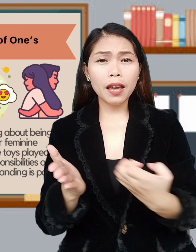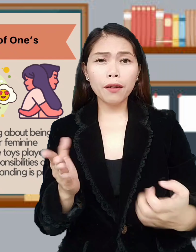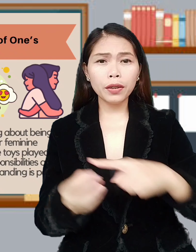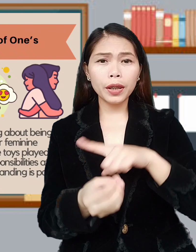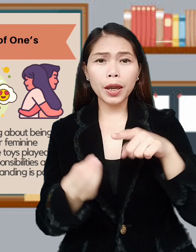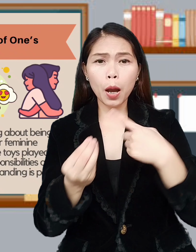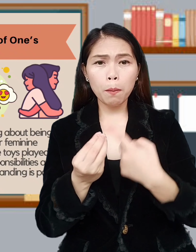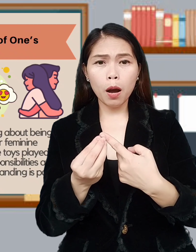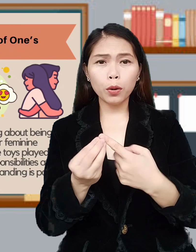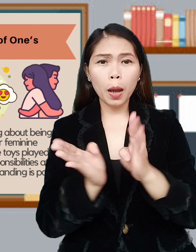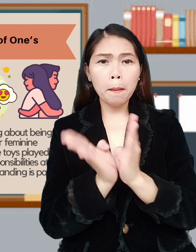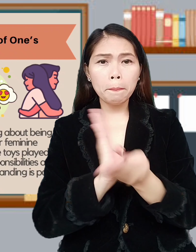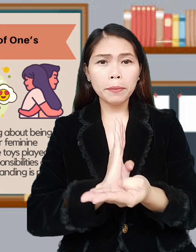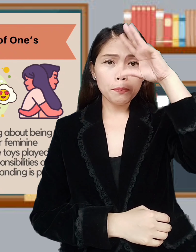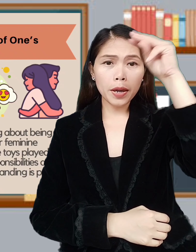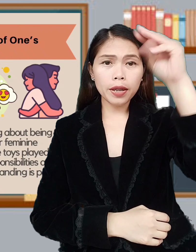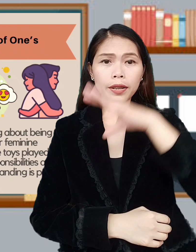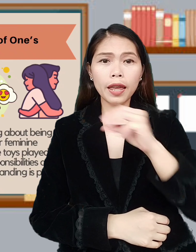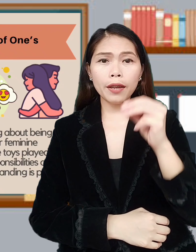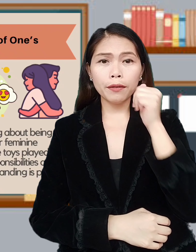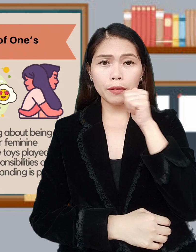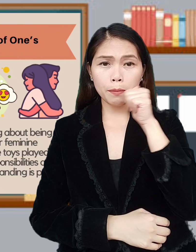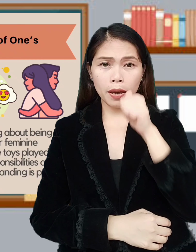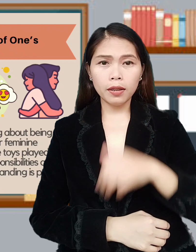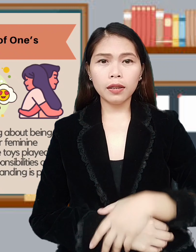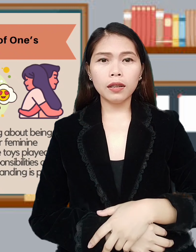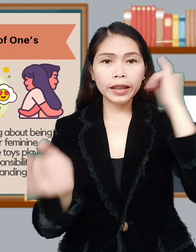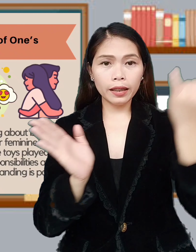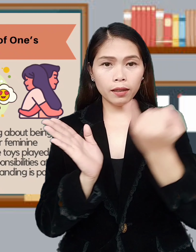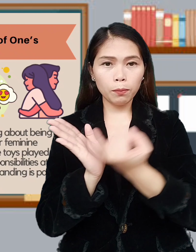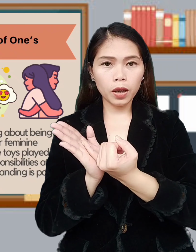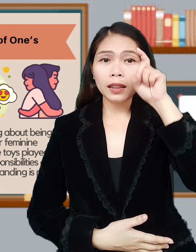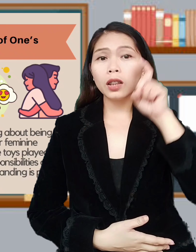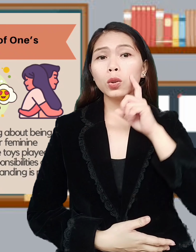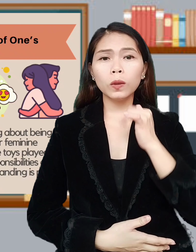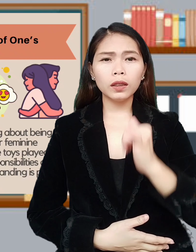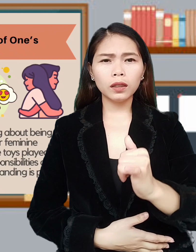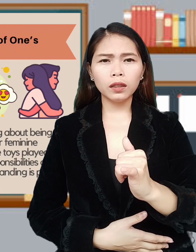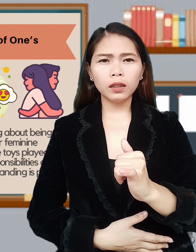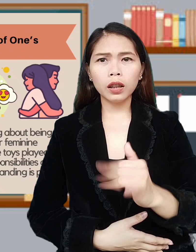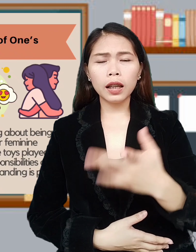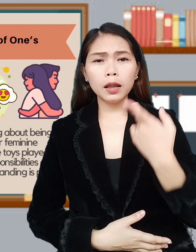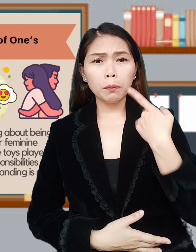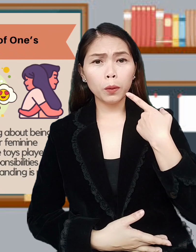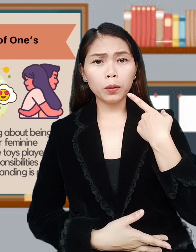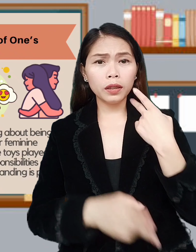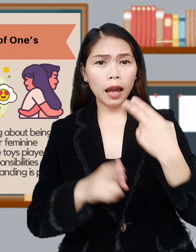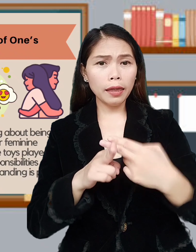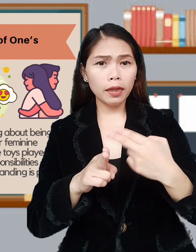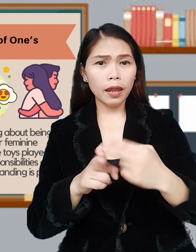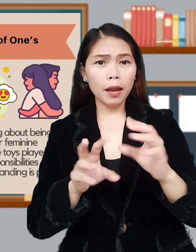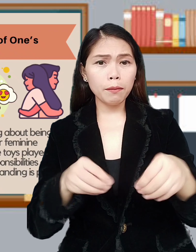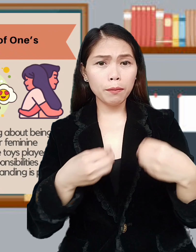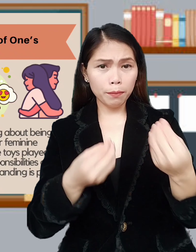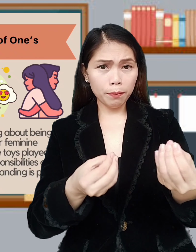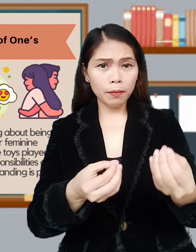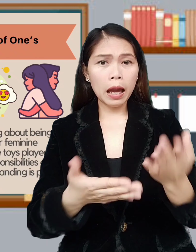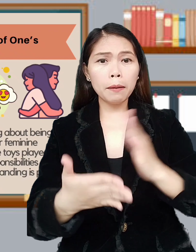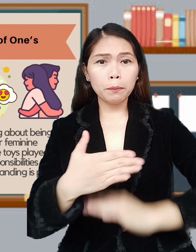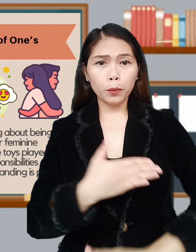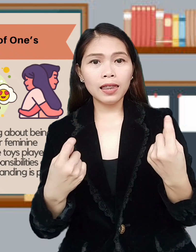It is everything about being a male or female identification. Sexuality involves the